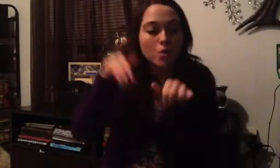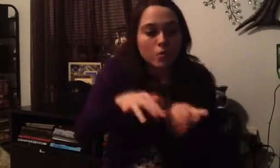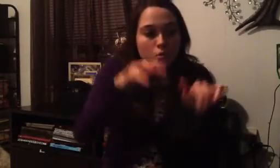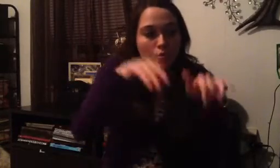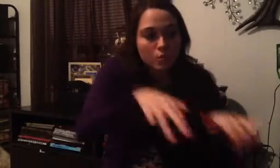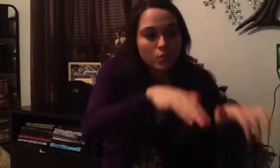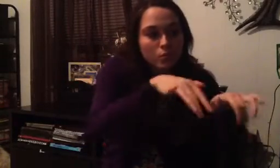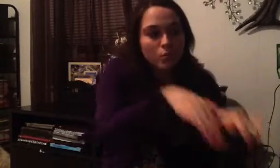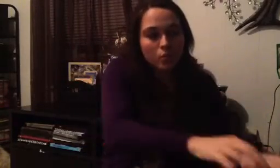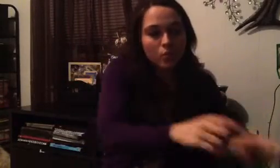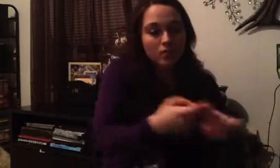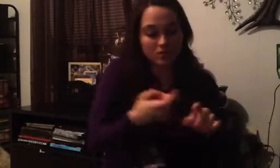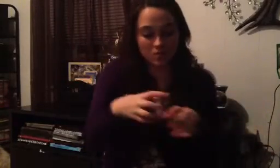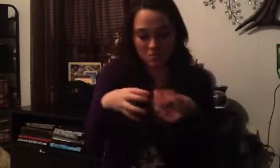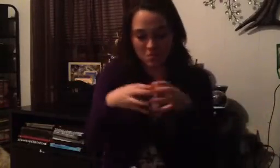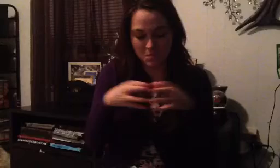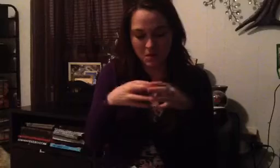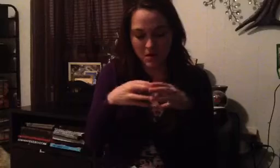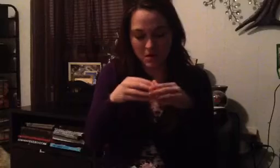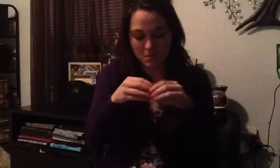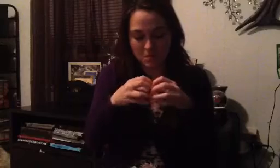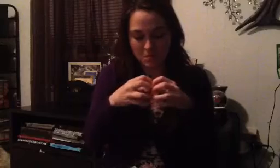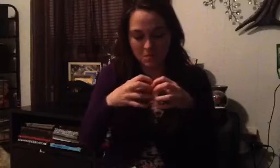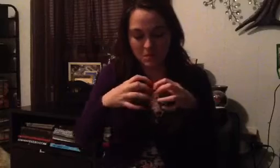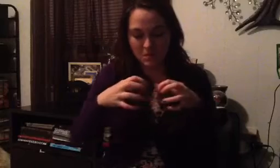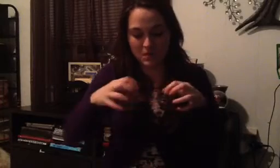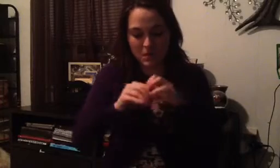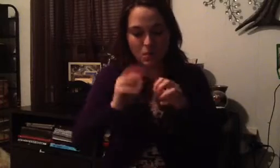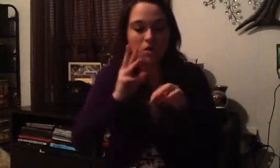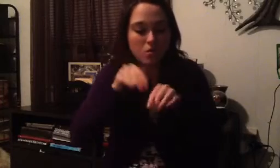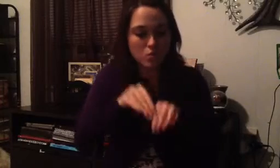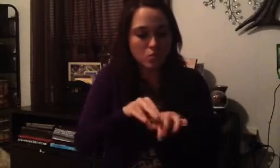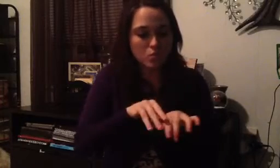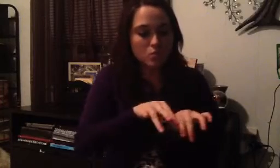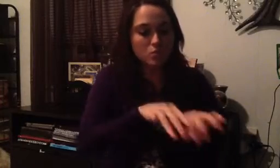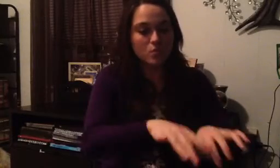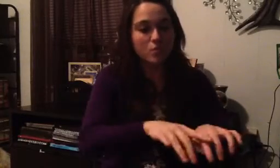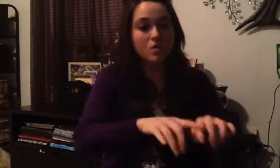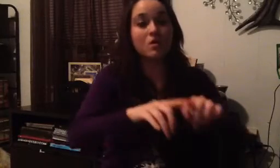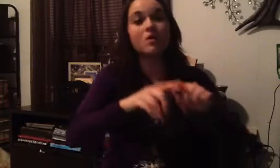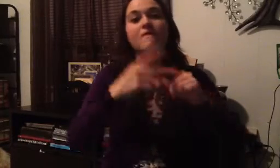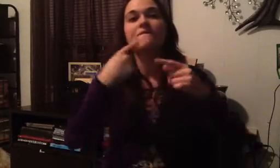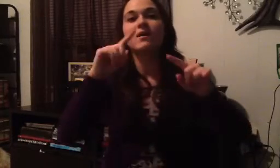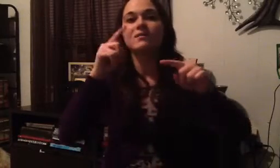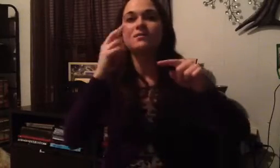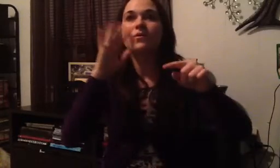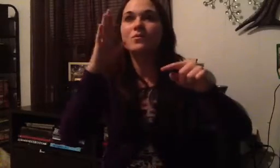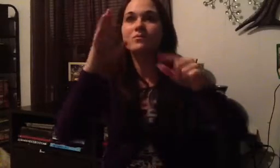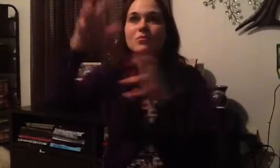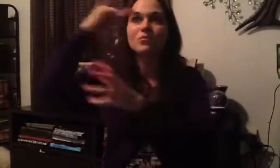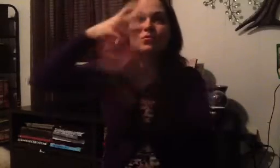rivers. Eventually, the water molecule will return to where it started, the ocean.